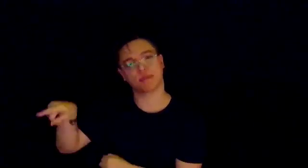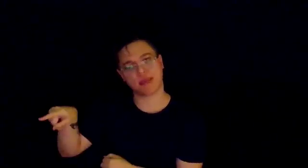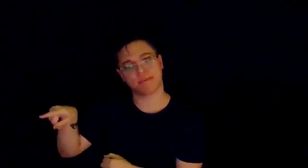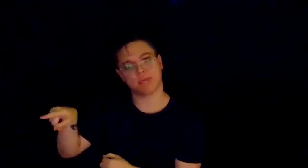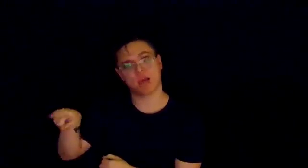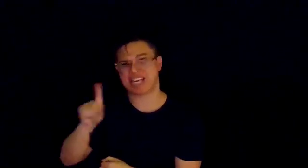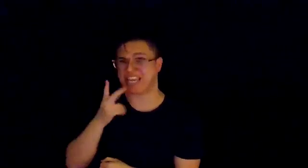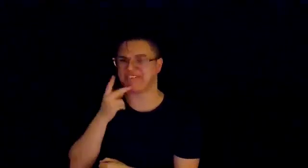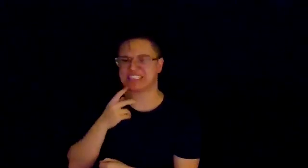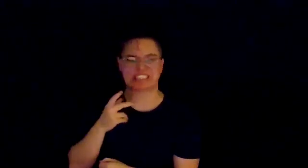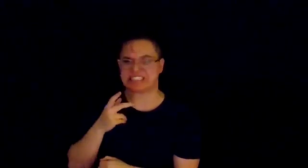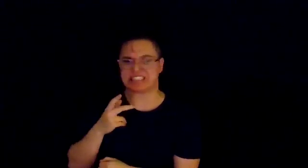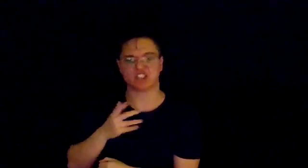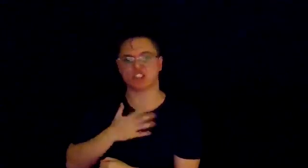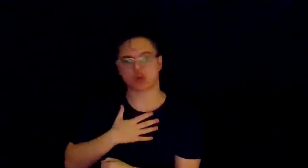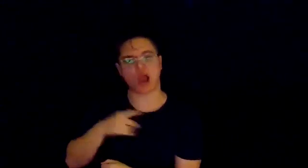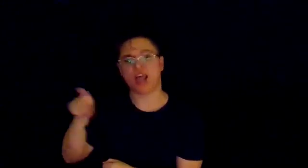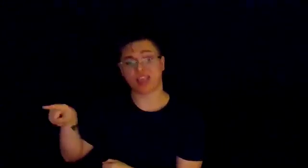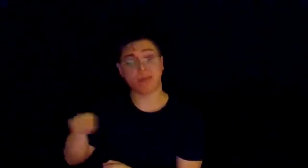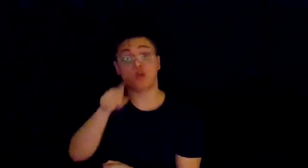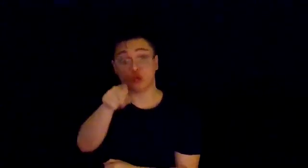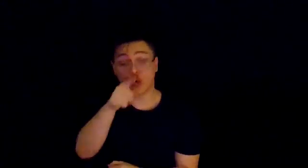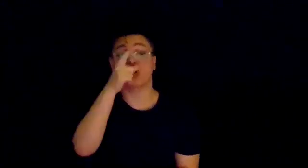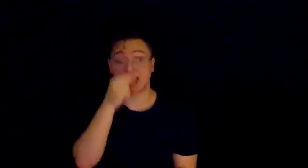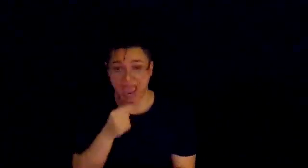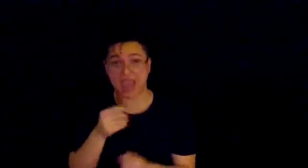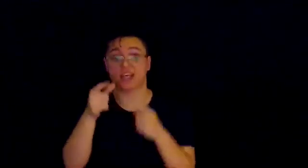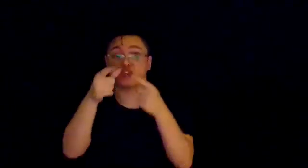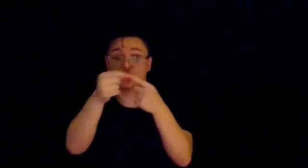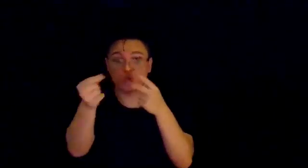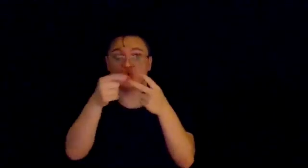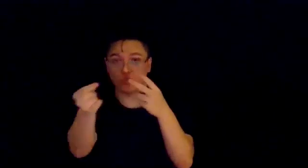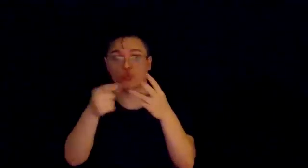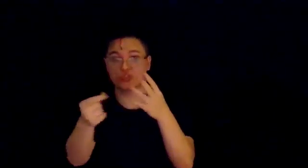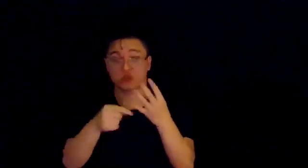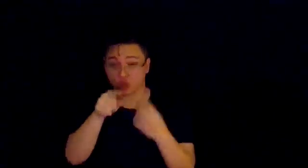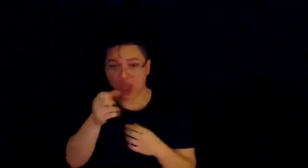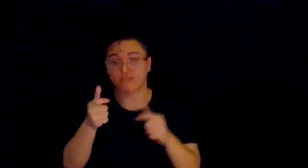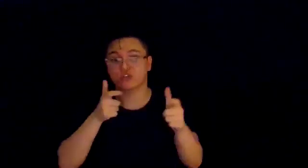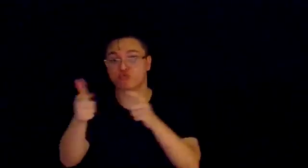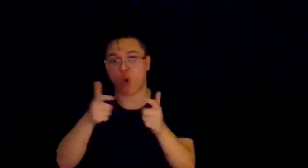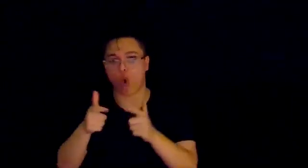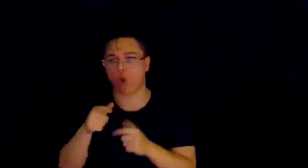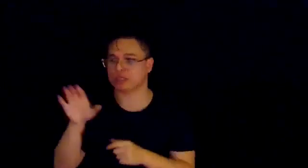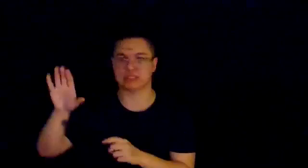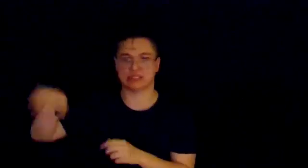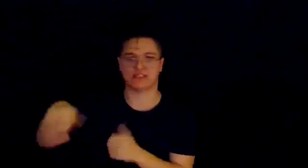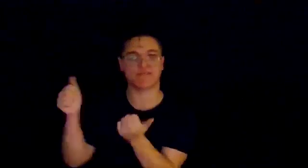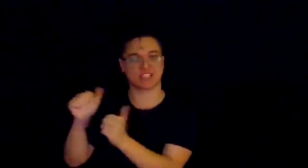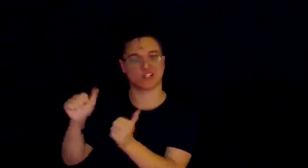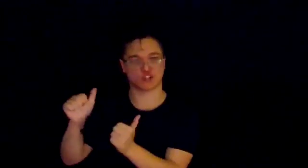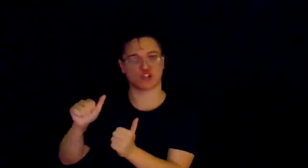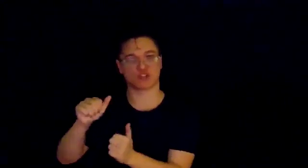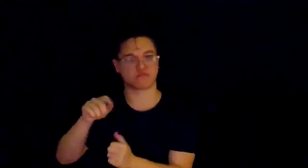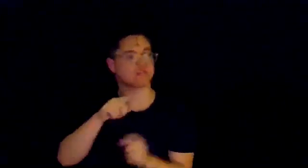great relationship with them, you like their services. So it gives you the power to pick and choose what you want.